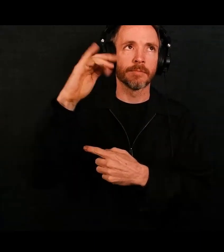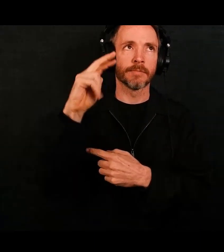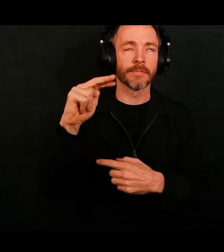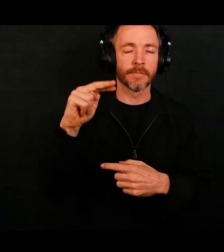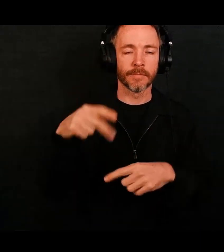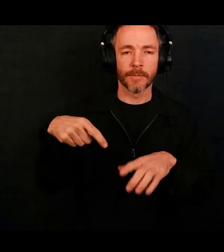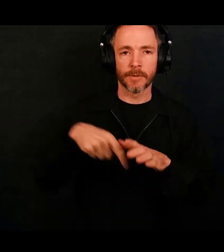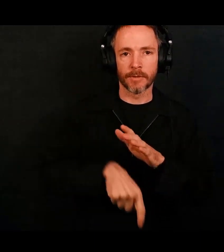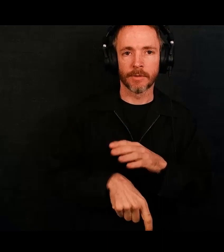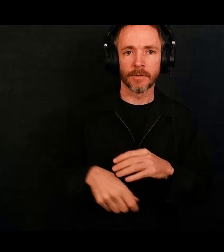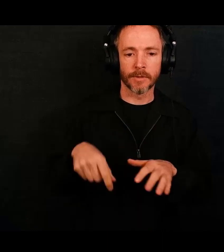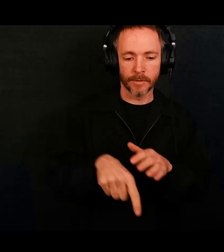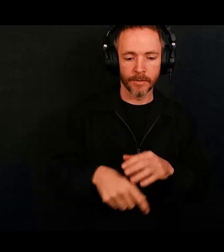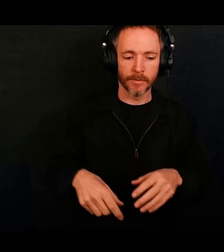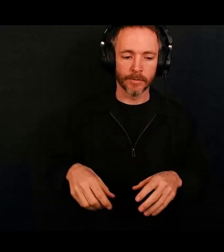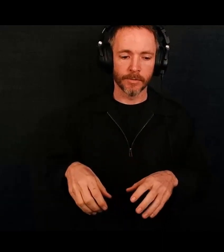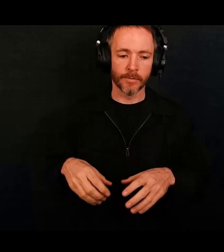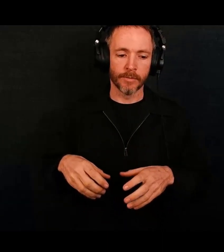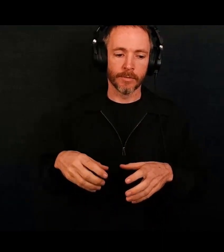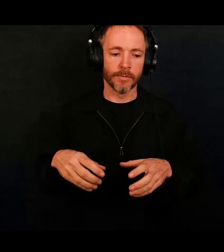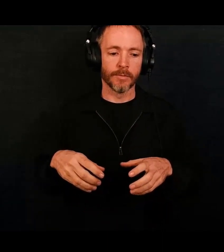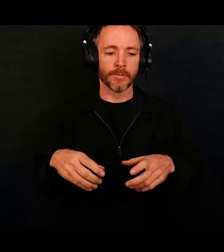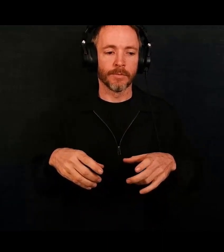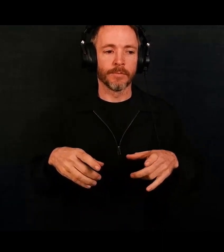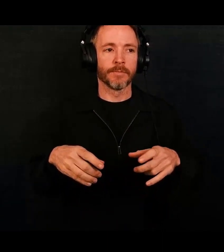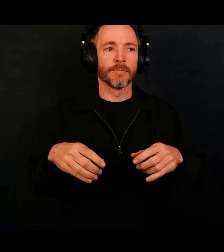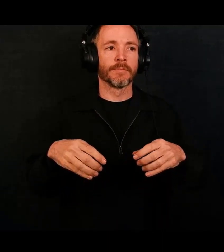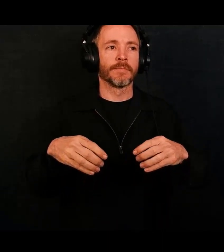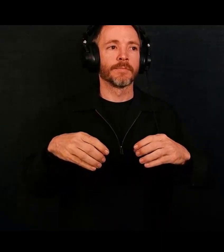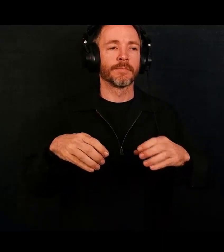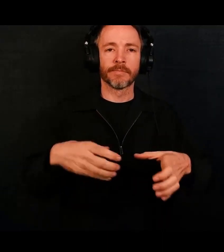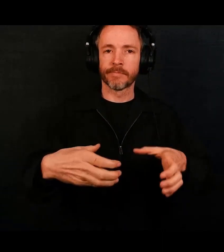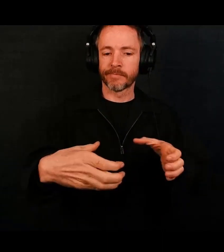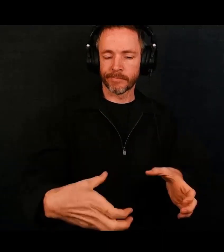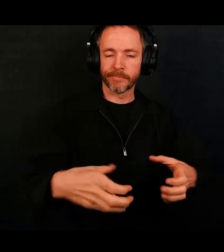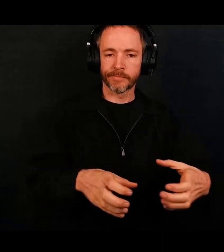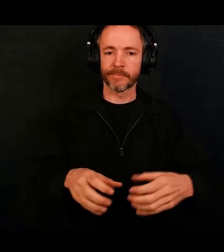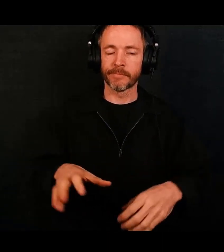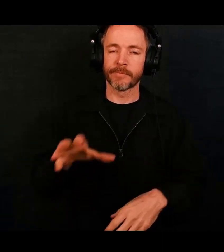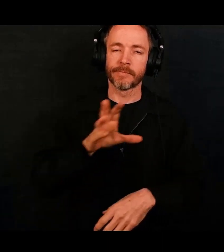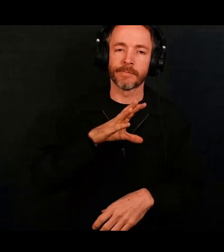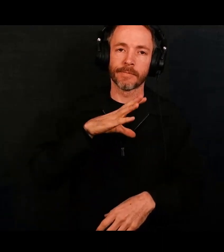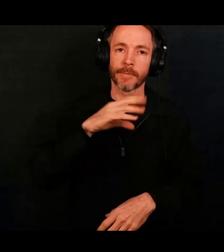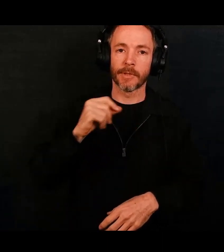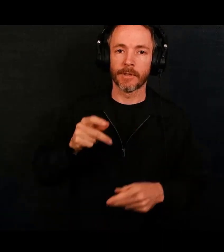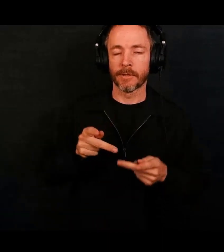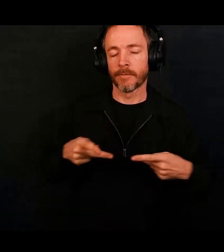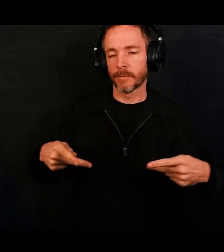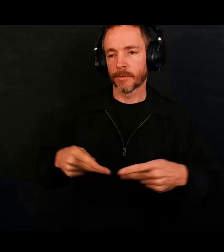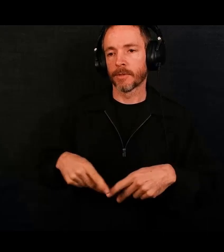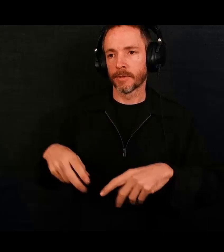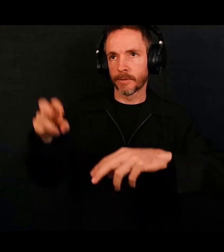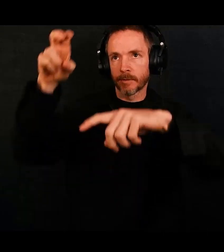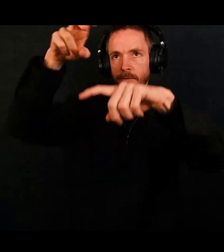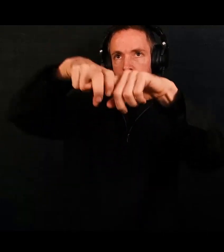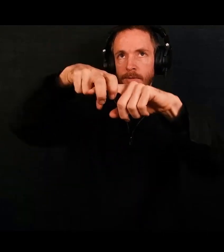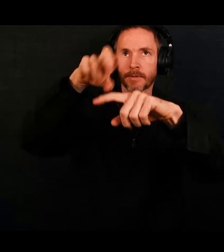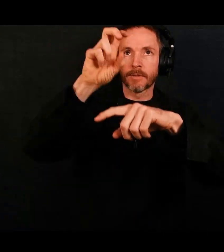draining into drainable containers. And a place to hang your towel. I will wait for